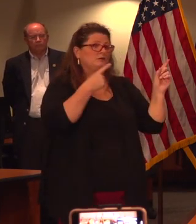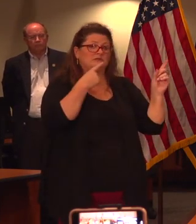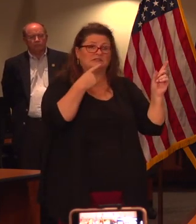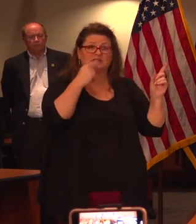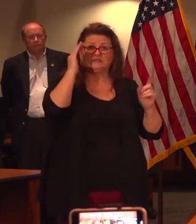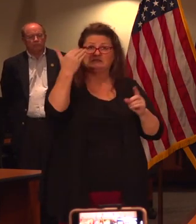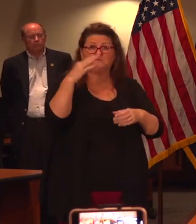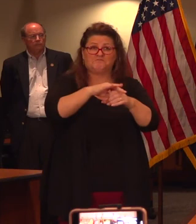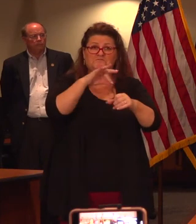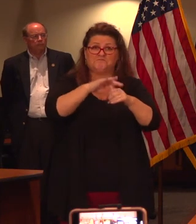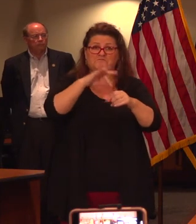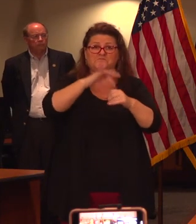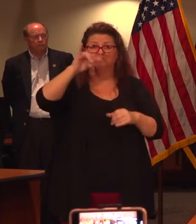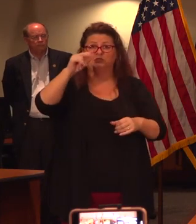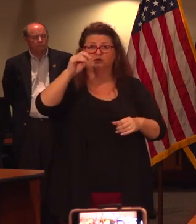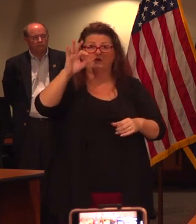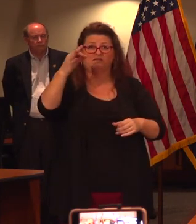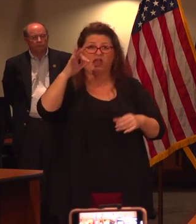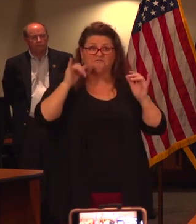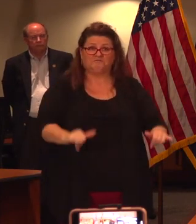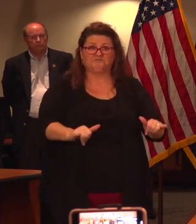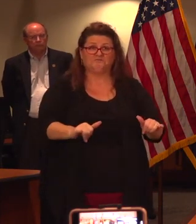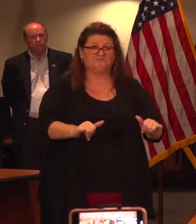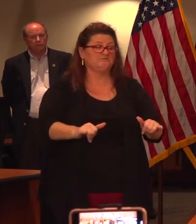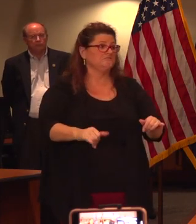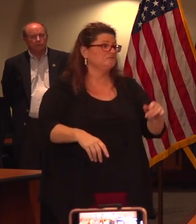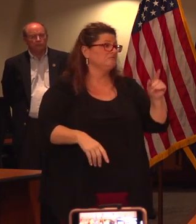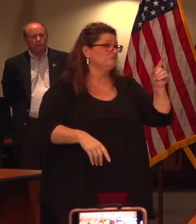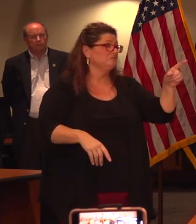9th primaries. Right. The State Election Commission